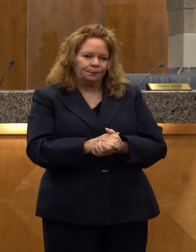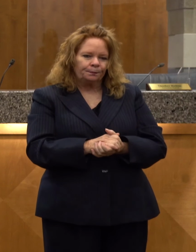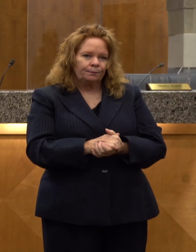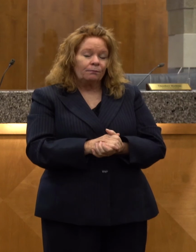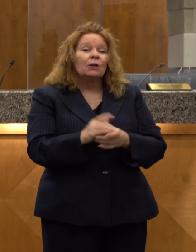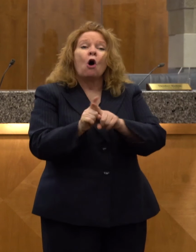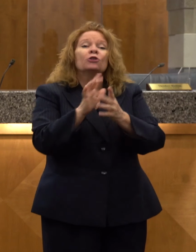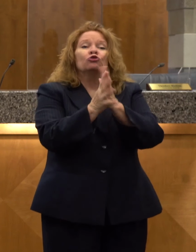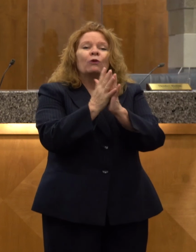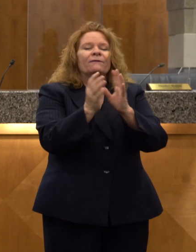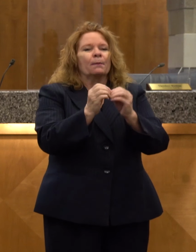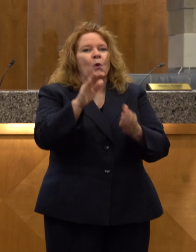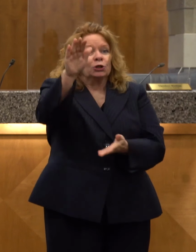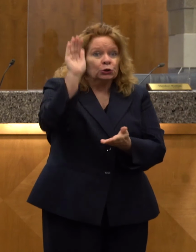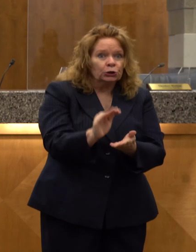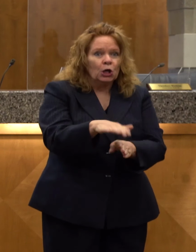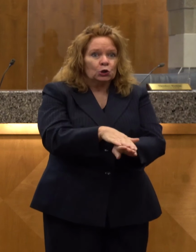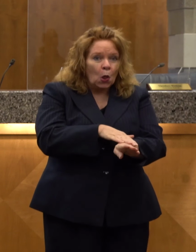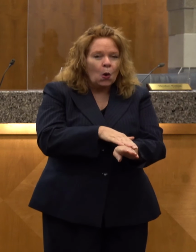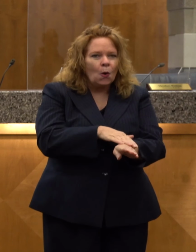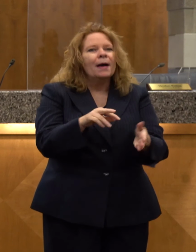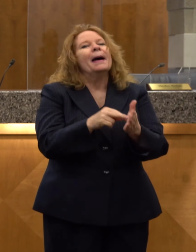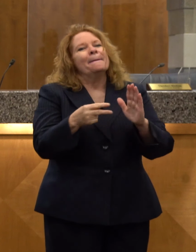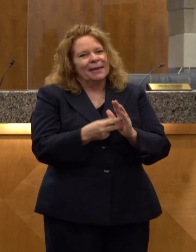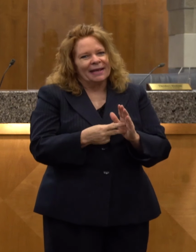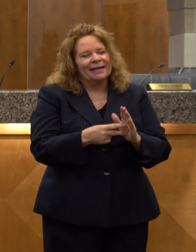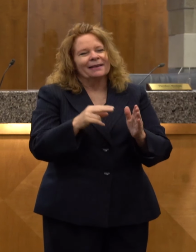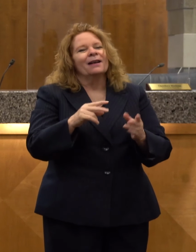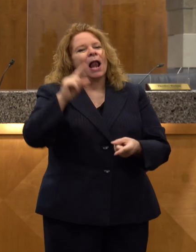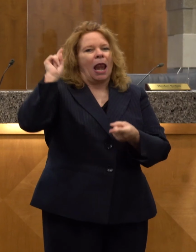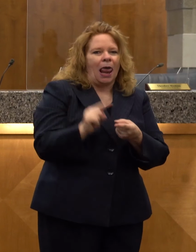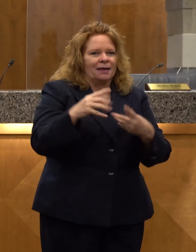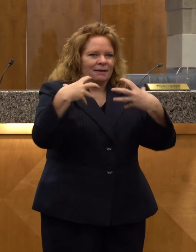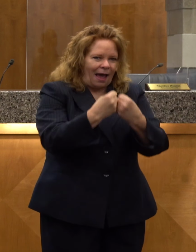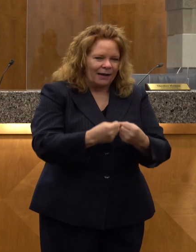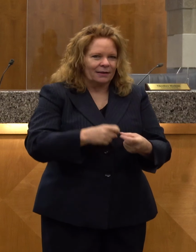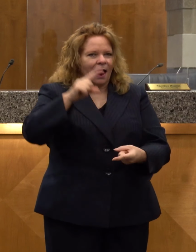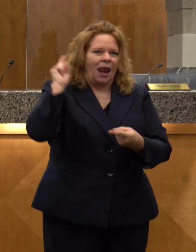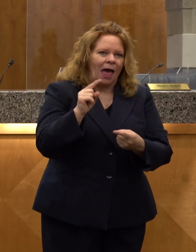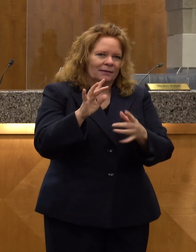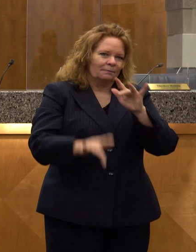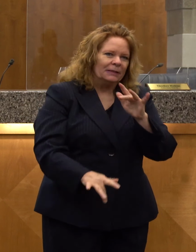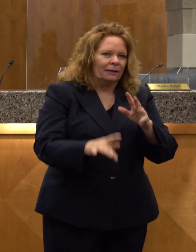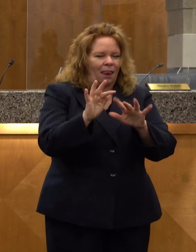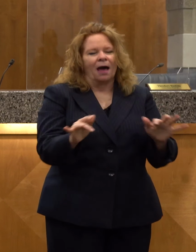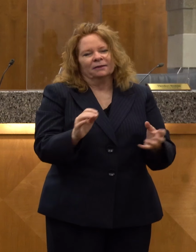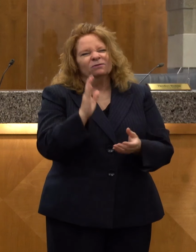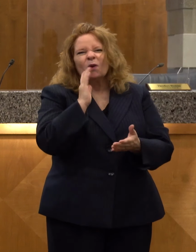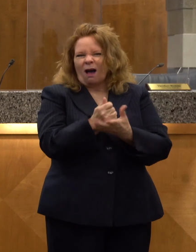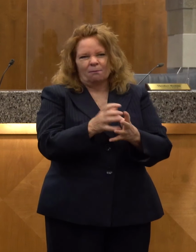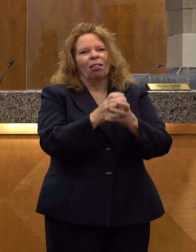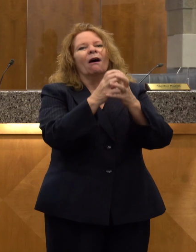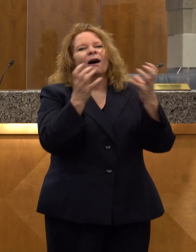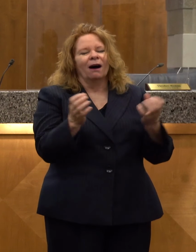down traffic also. And then it will actually help with accidents or whatever, people speeding all the time, And then